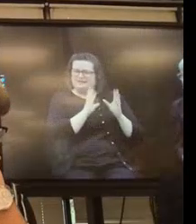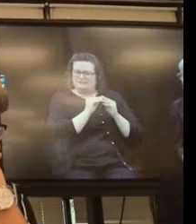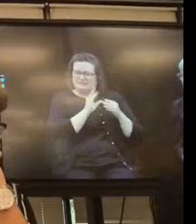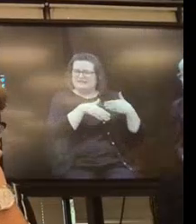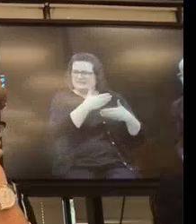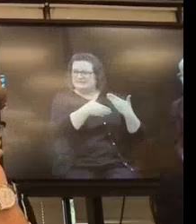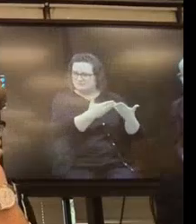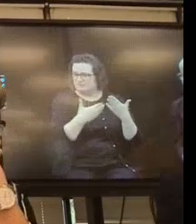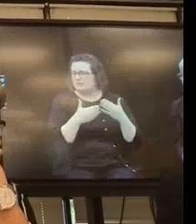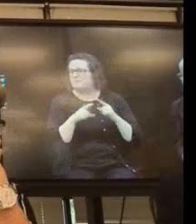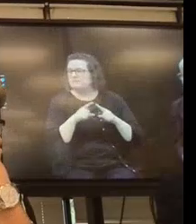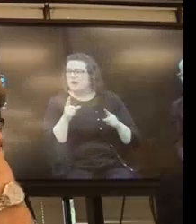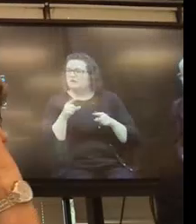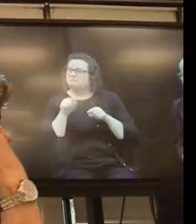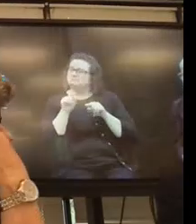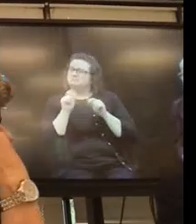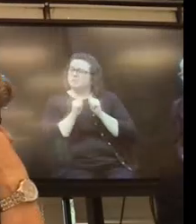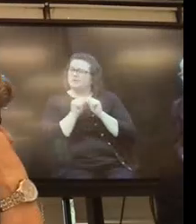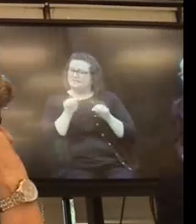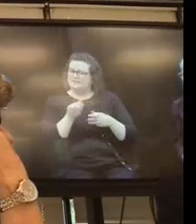about is, would this schedule